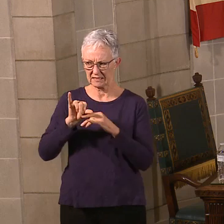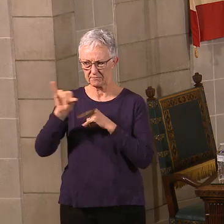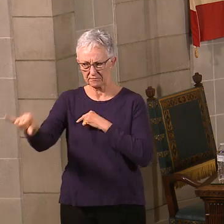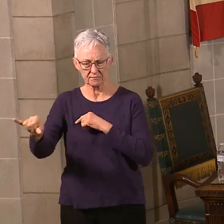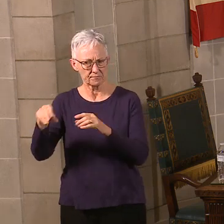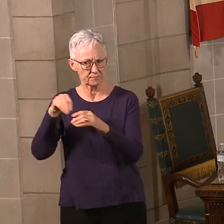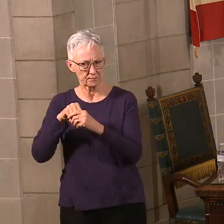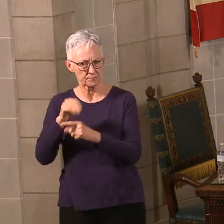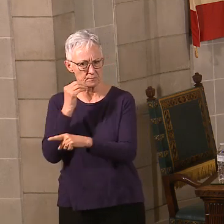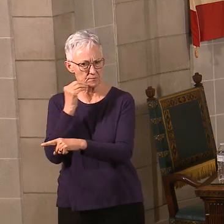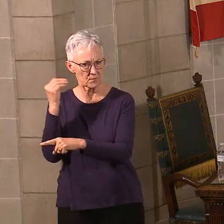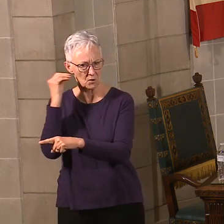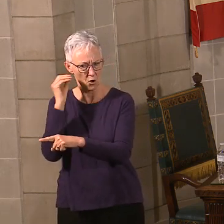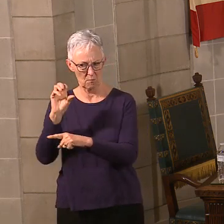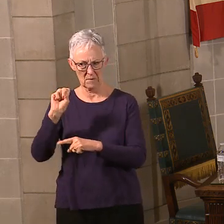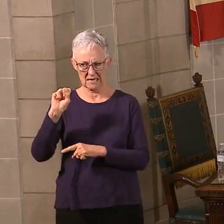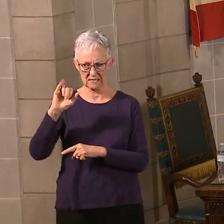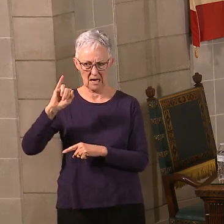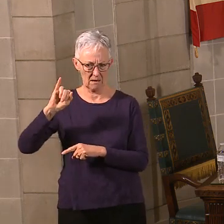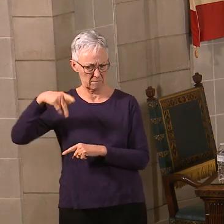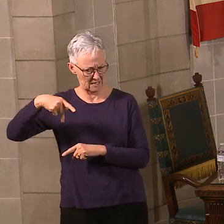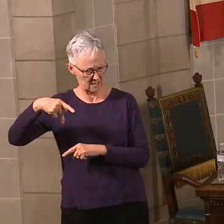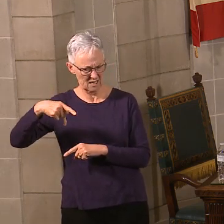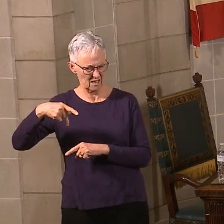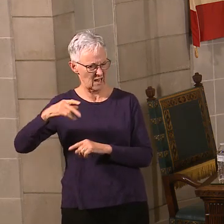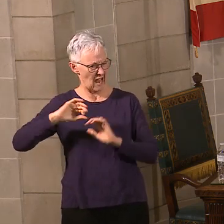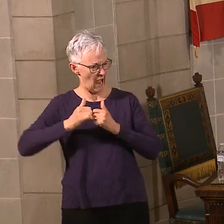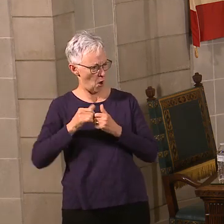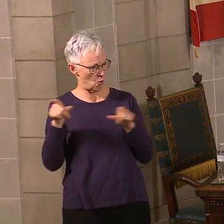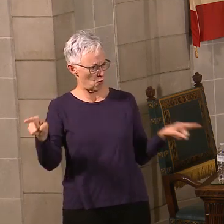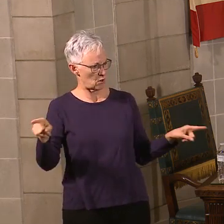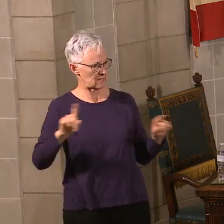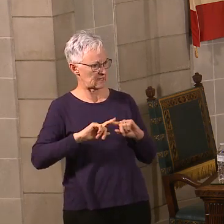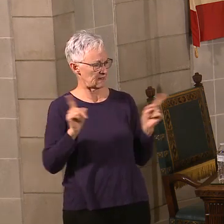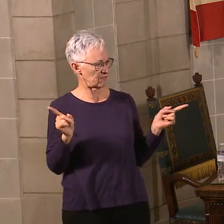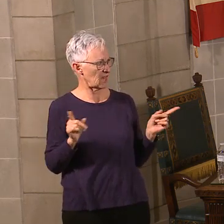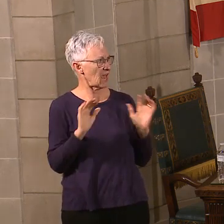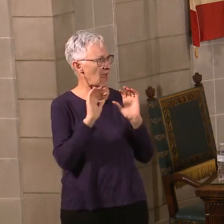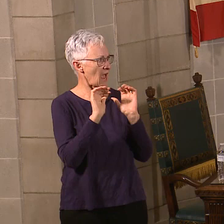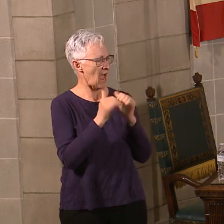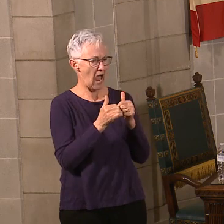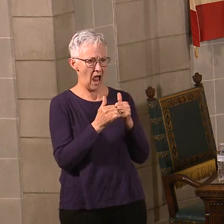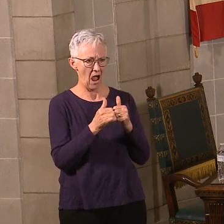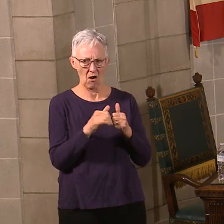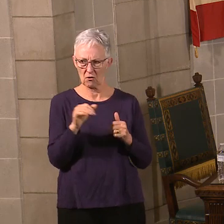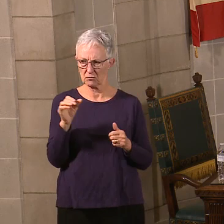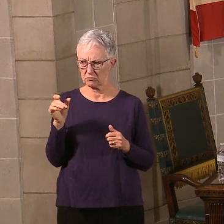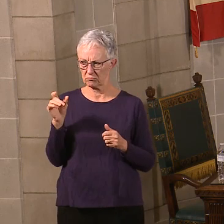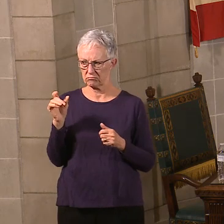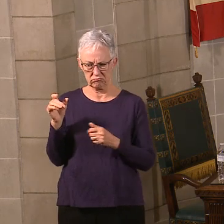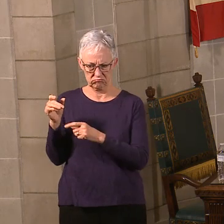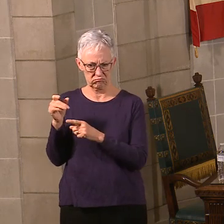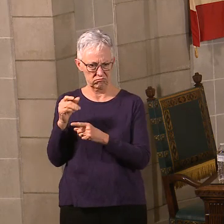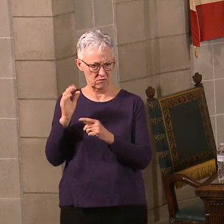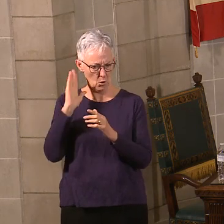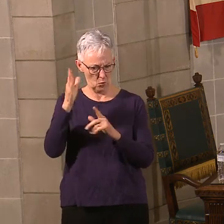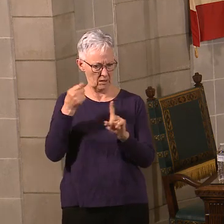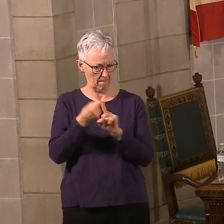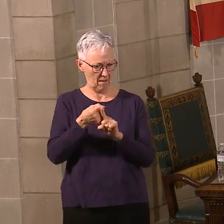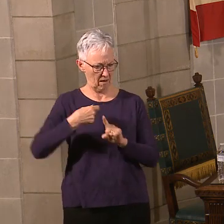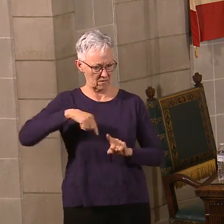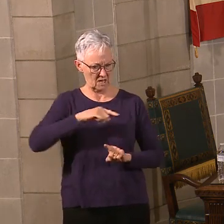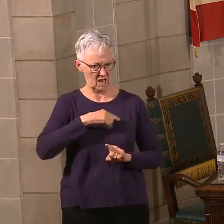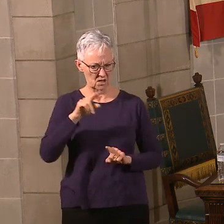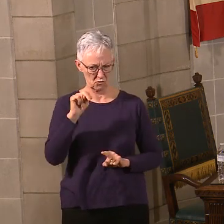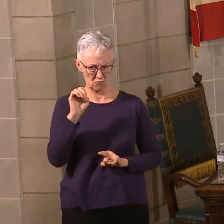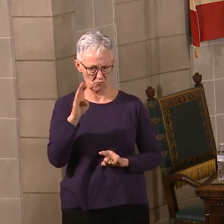and then how would a stay-at-home order affect the average Nebraskan? Is law enforcement not already supposed to follow up on enforcing direct health